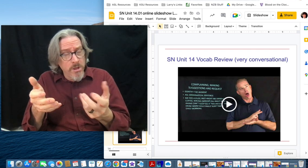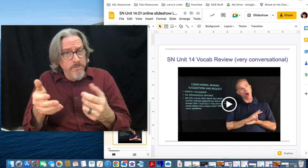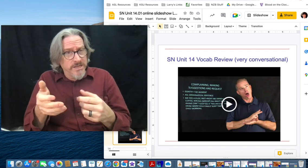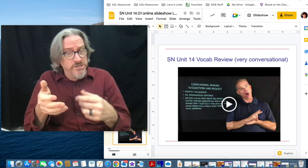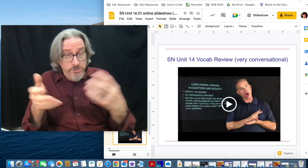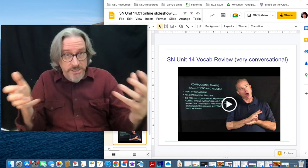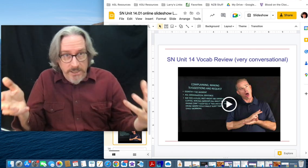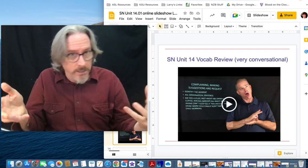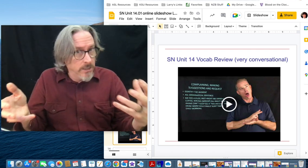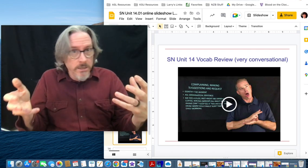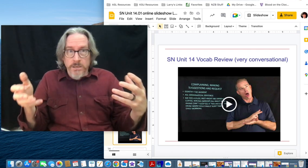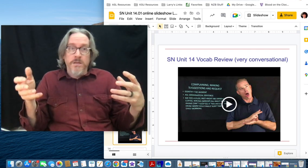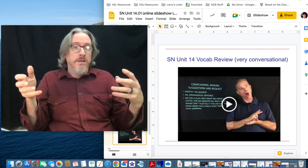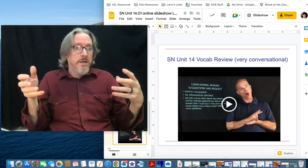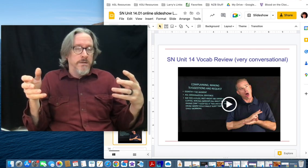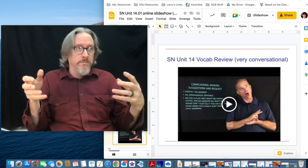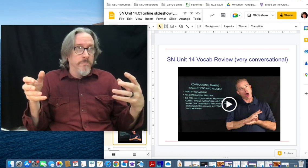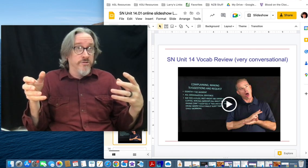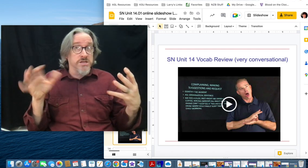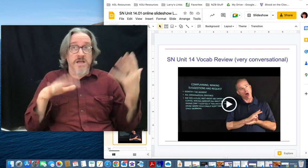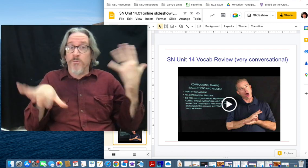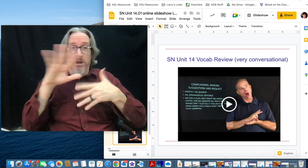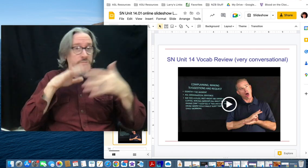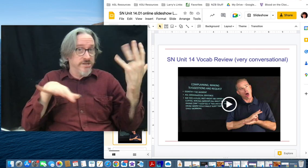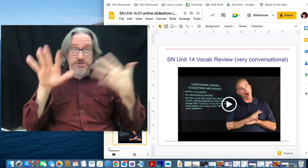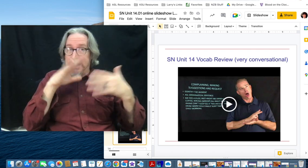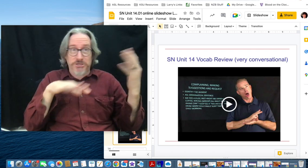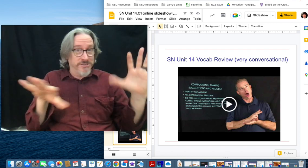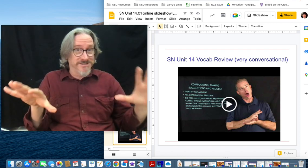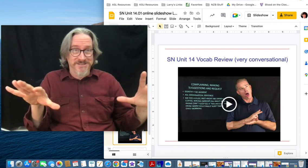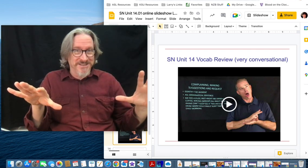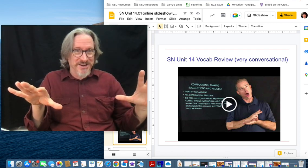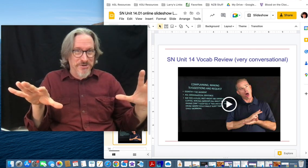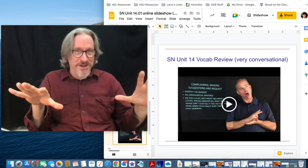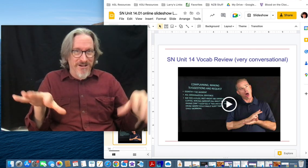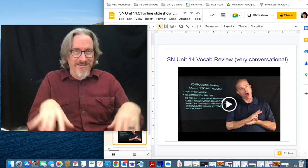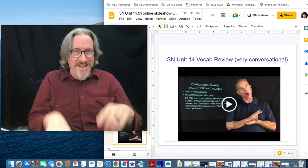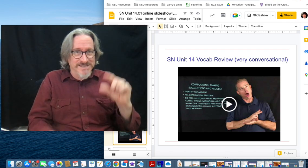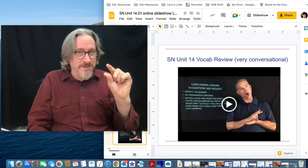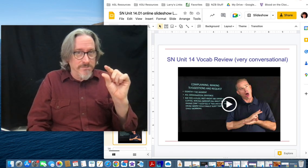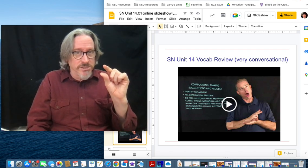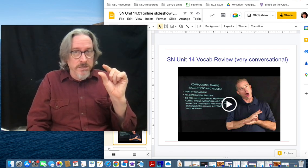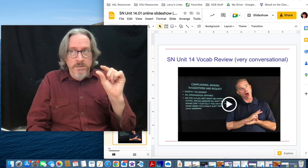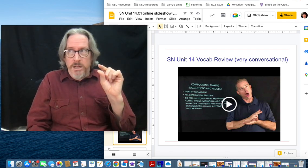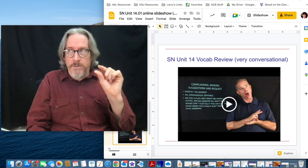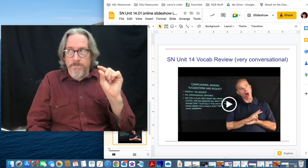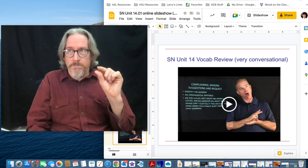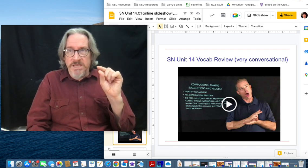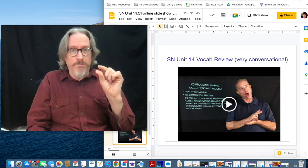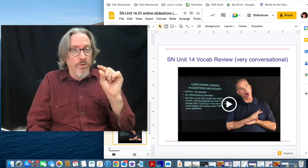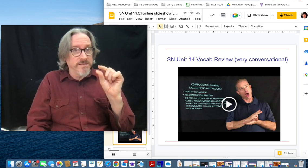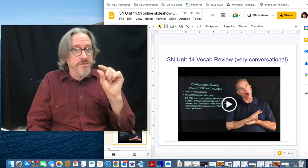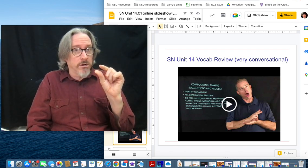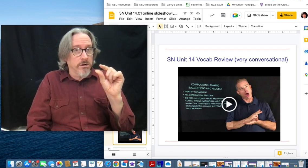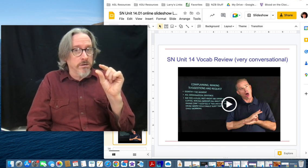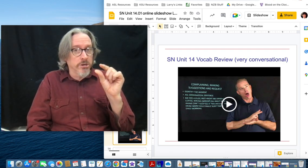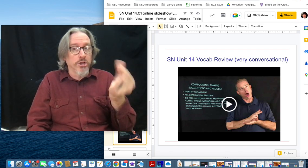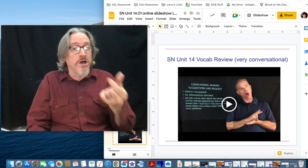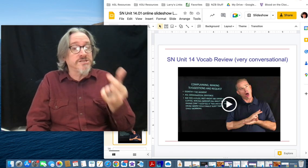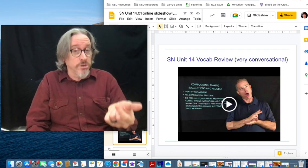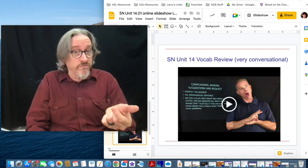help because you'll see there's a lot more other distractions that are going on. And sometimes key points